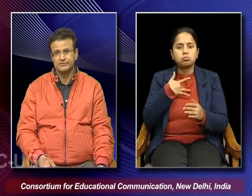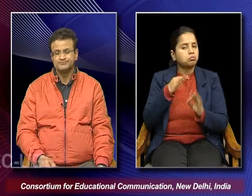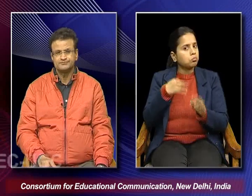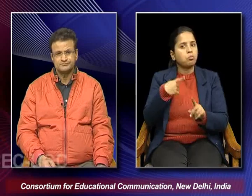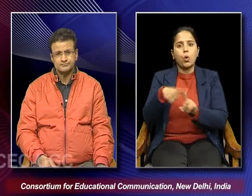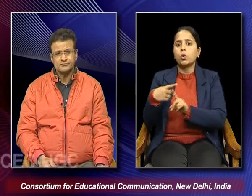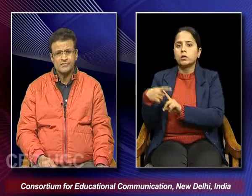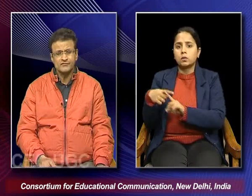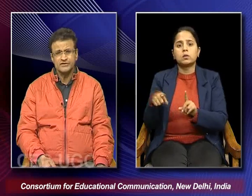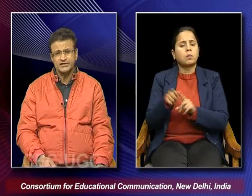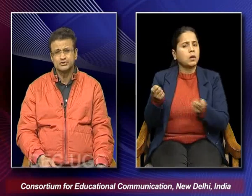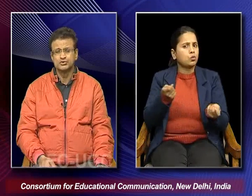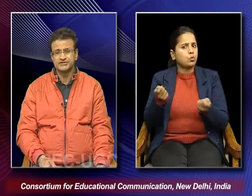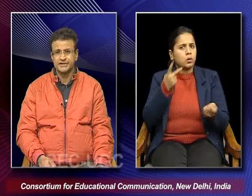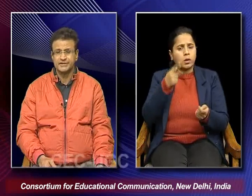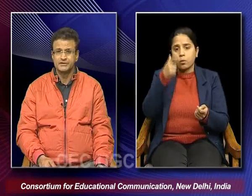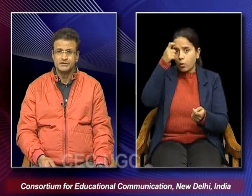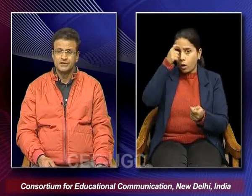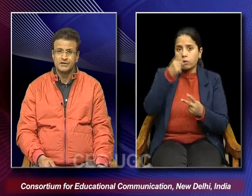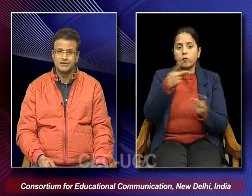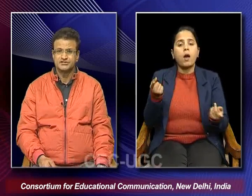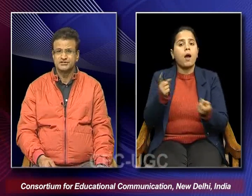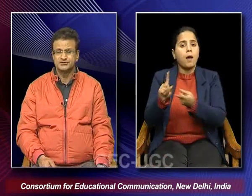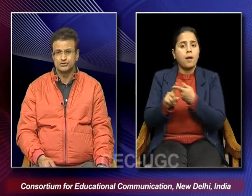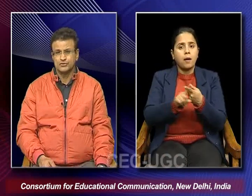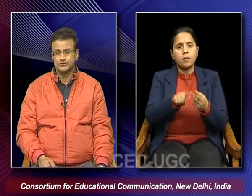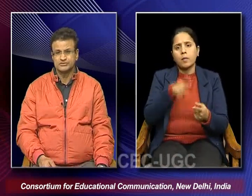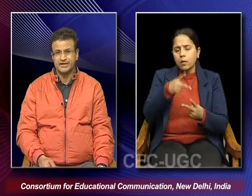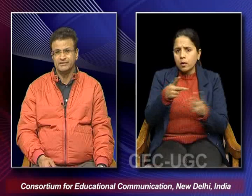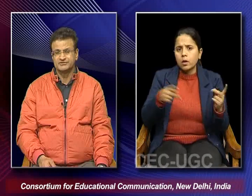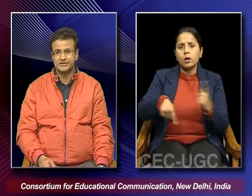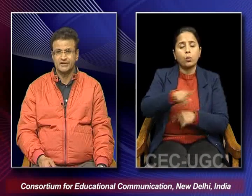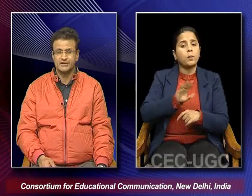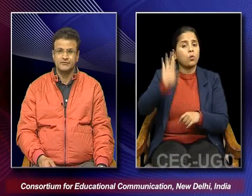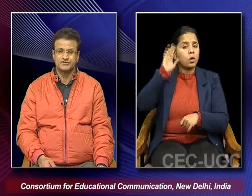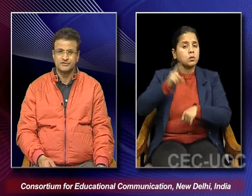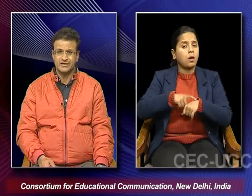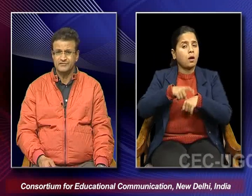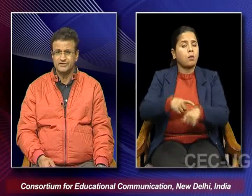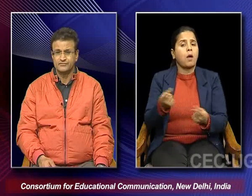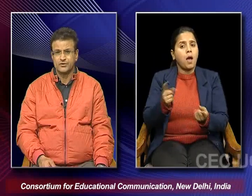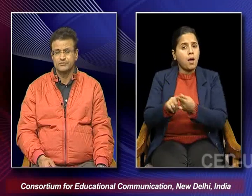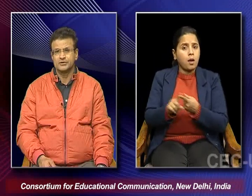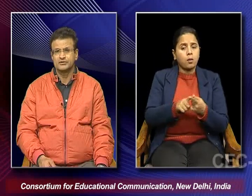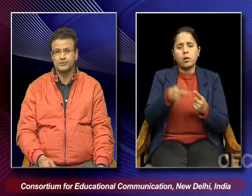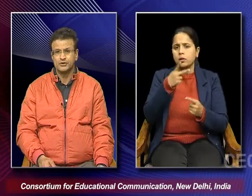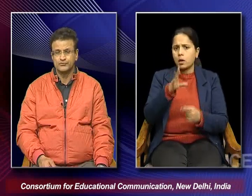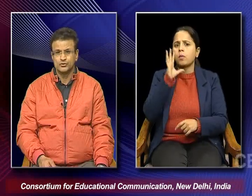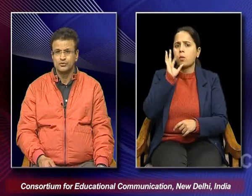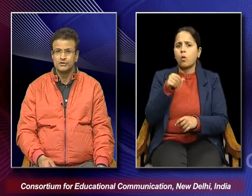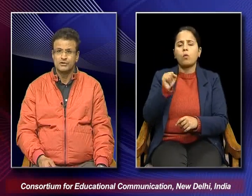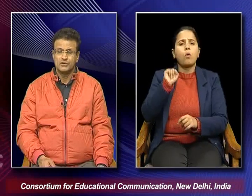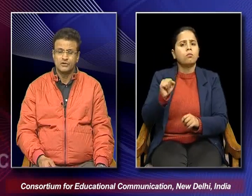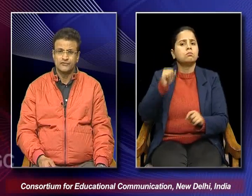deal with the issues and concerns of those times, which were relevant from the point of